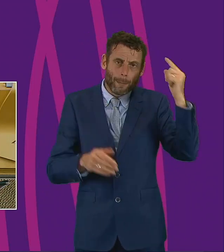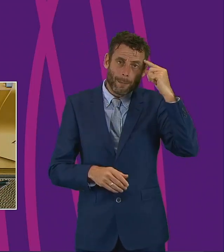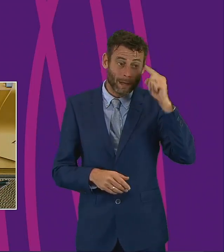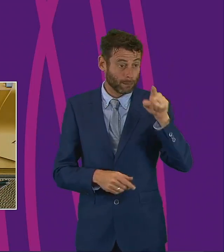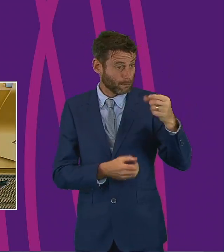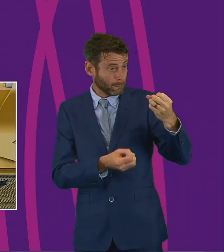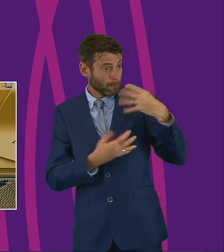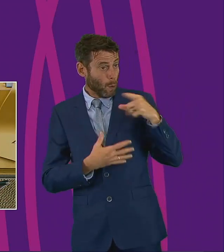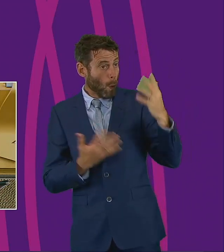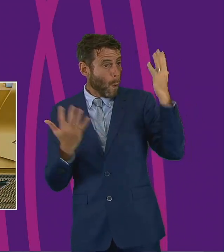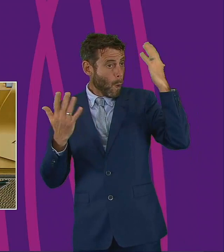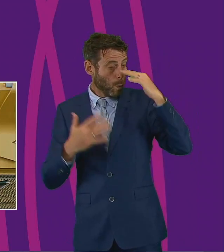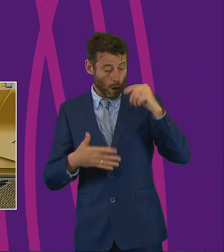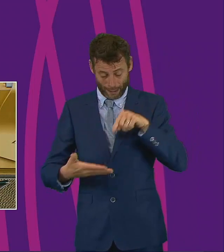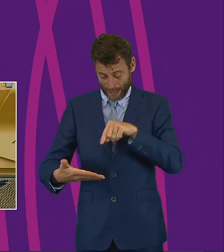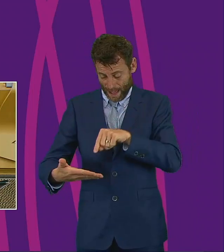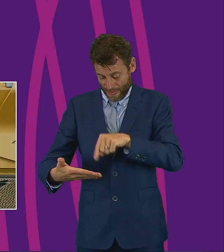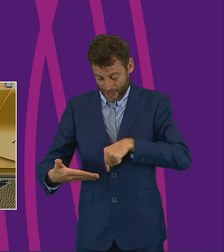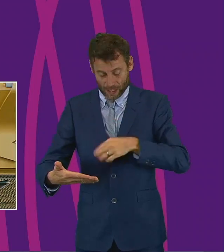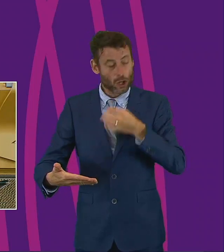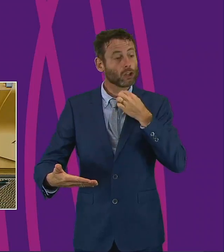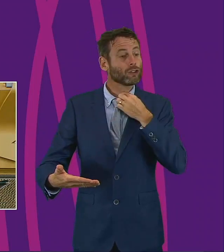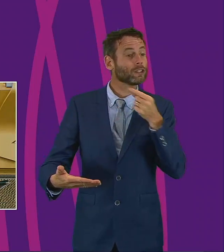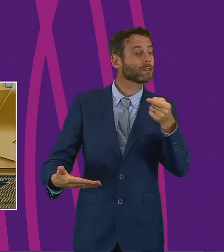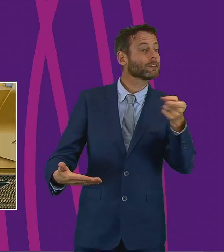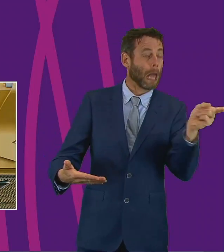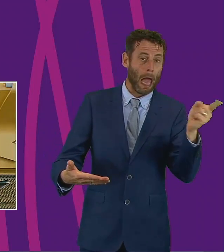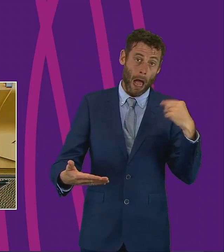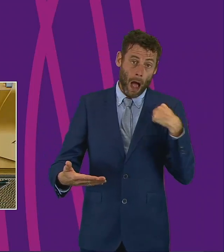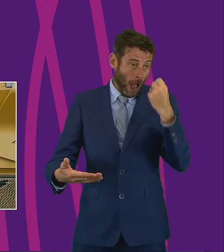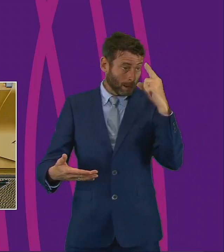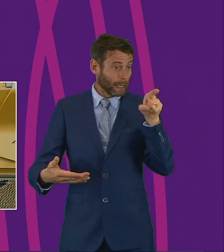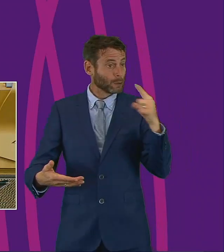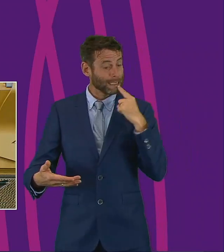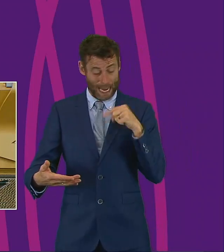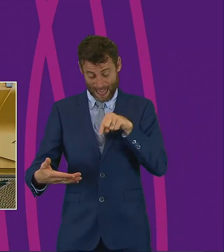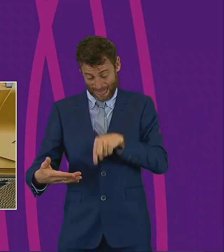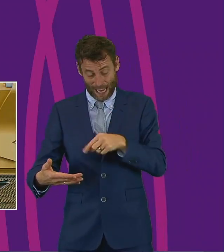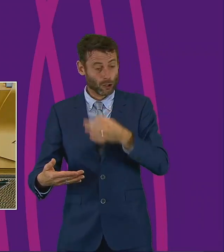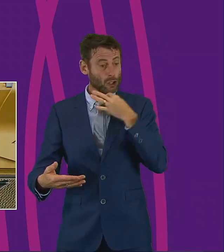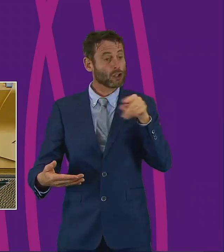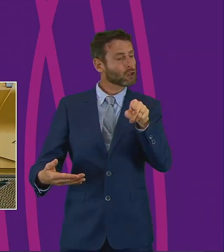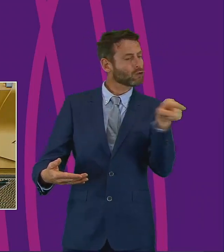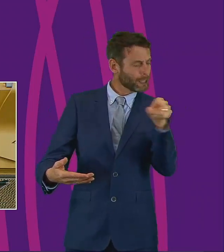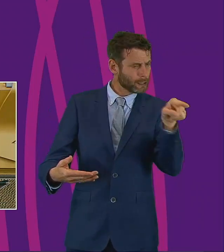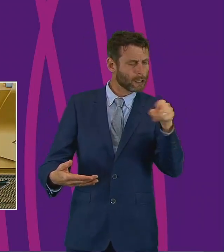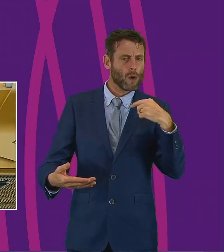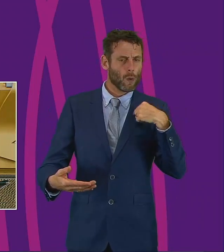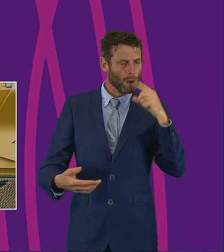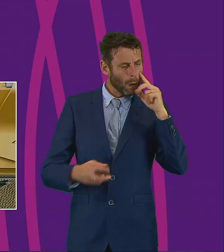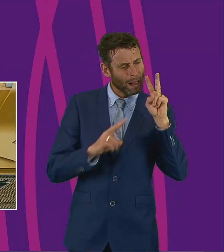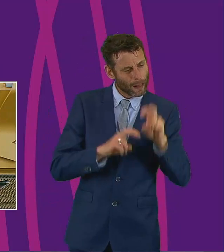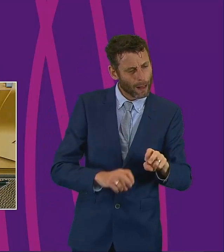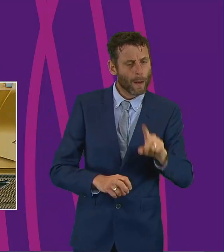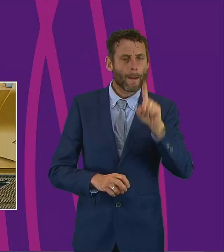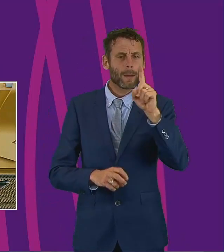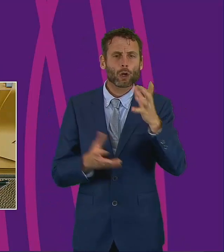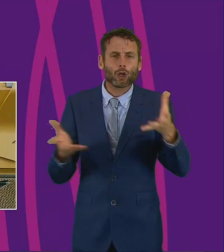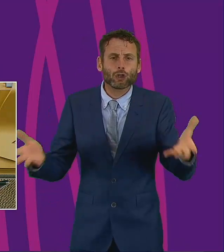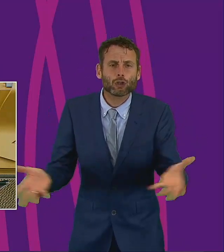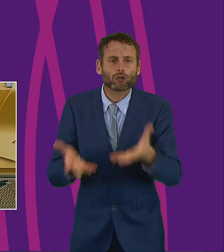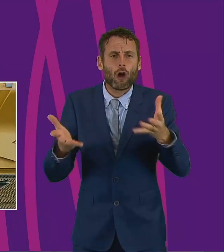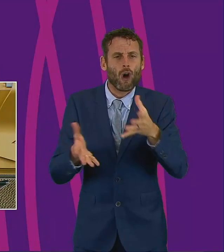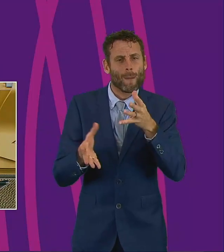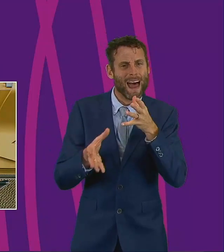have been expressed, and the Government will consider all of them carefully. That said, the concept of stirring up hatred offences is